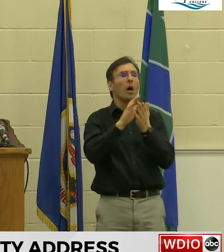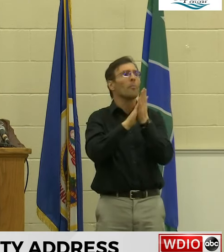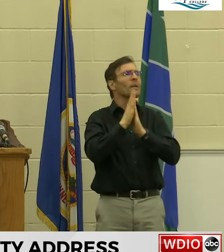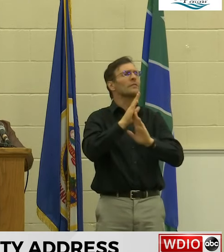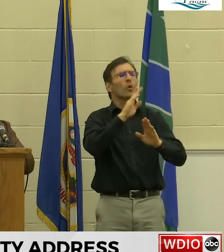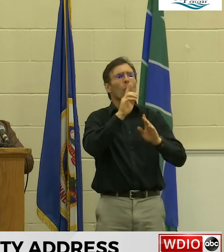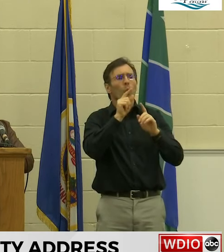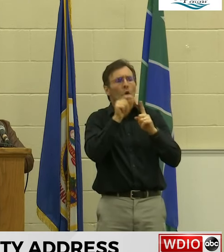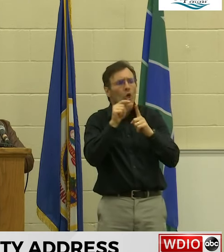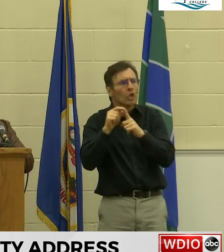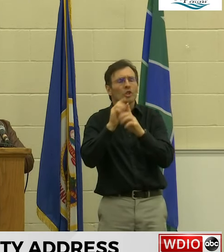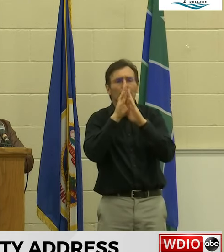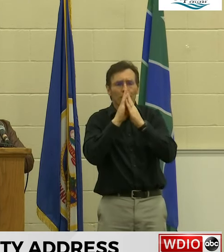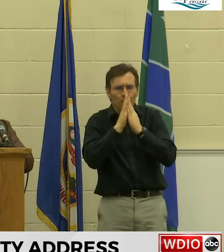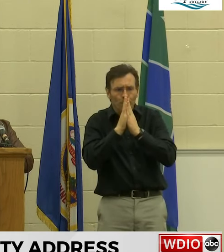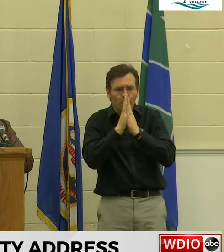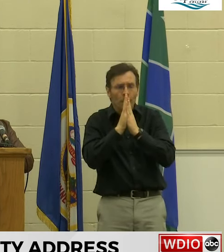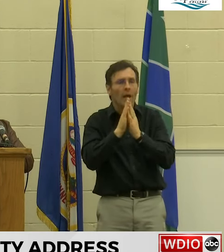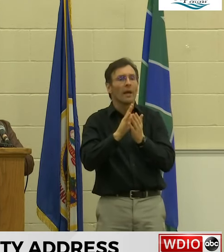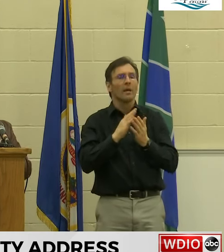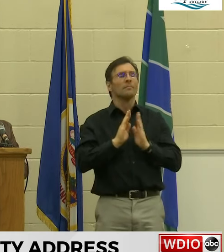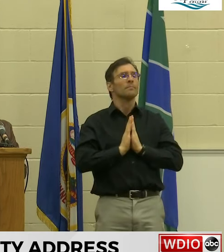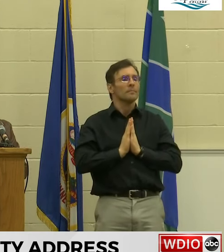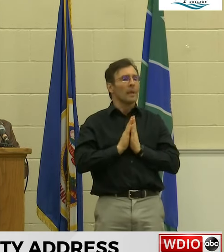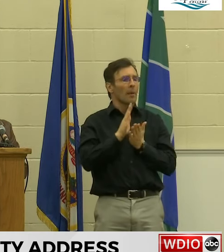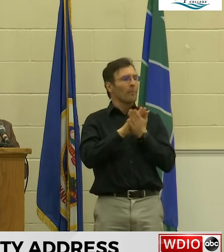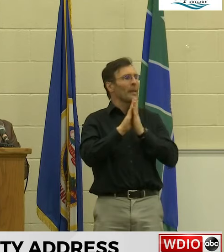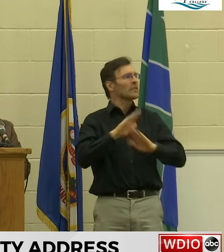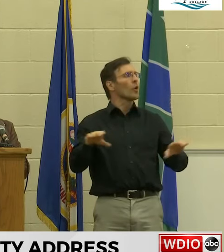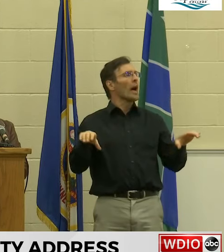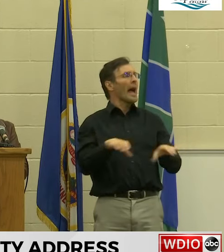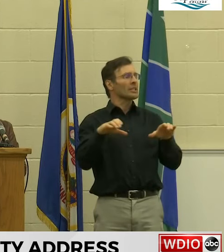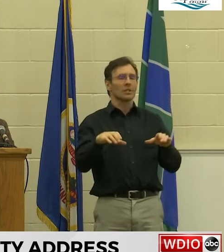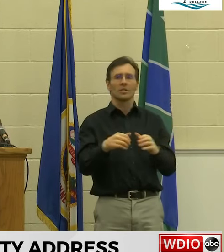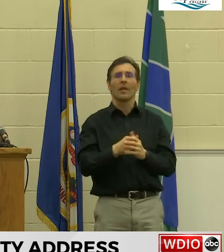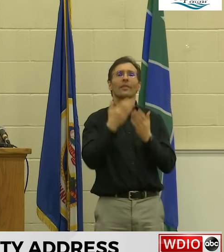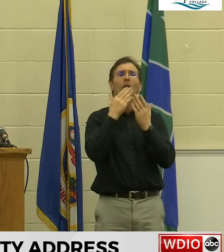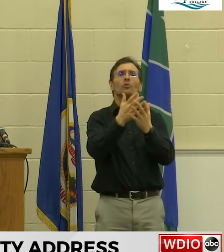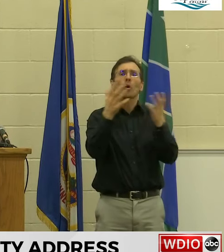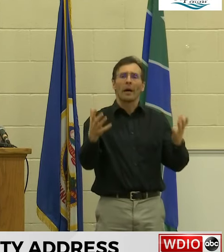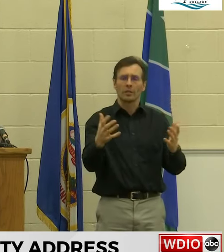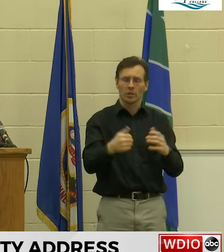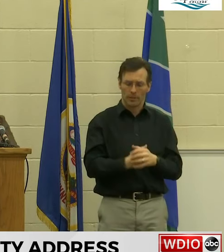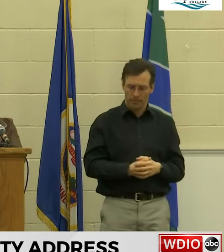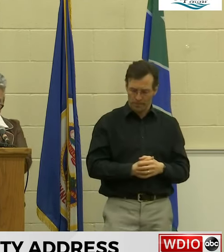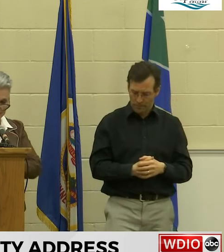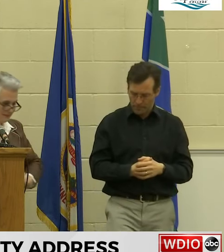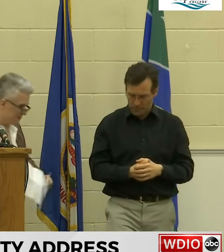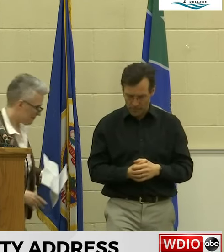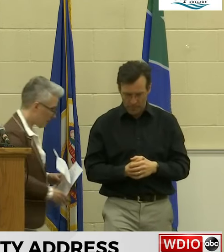peaceful words, and peaceful actions. Thank you so much.